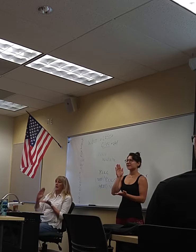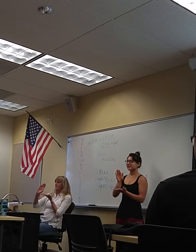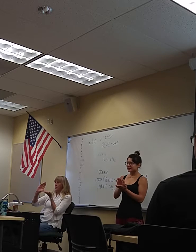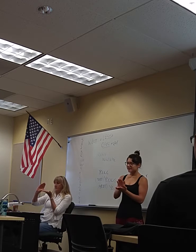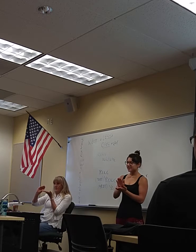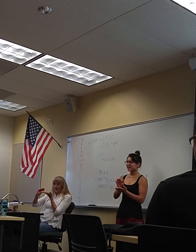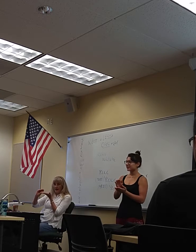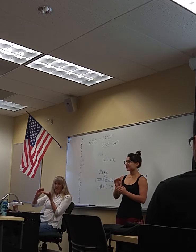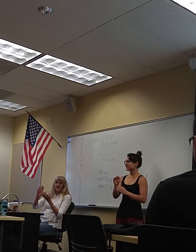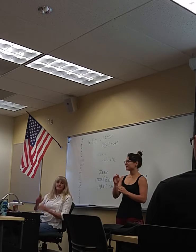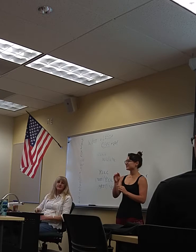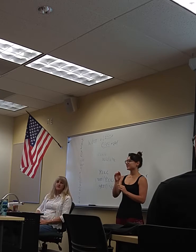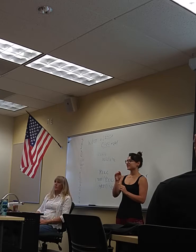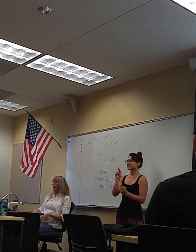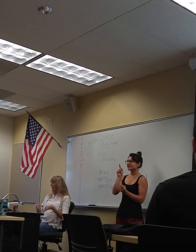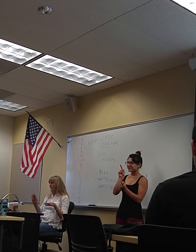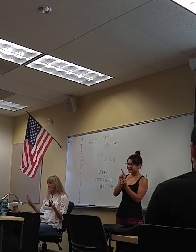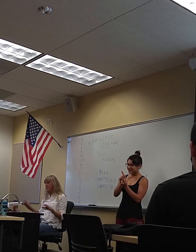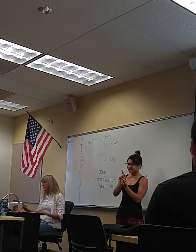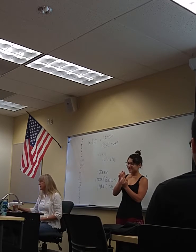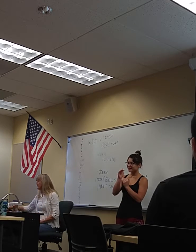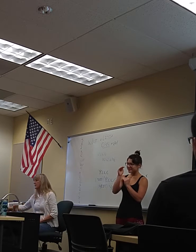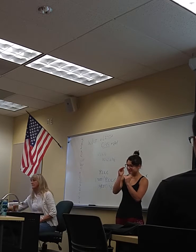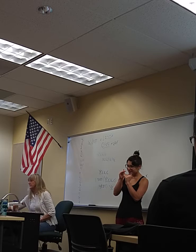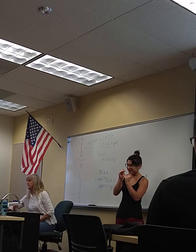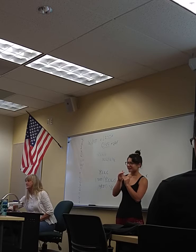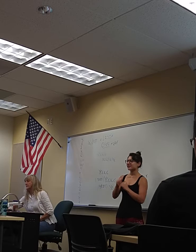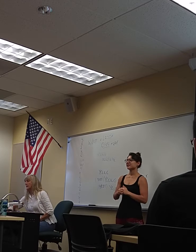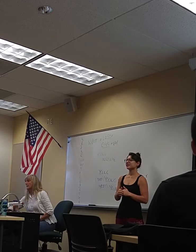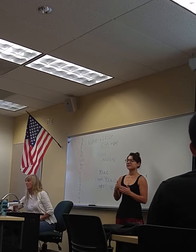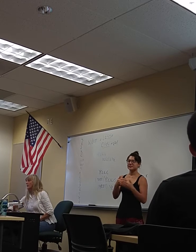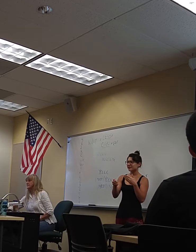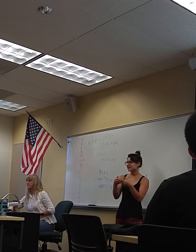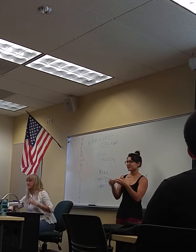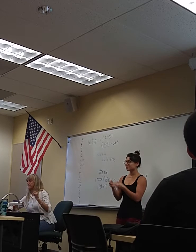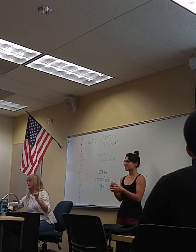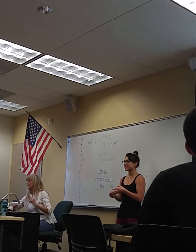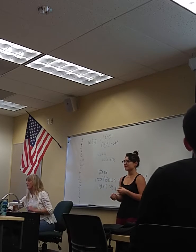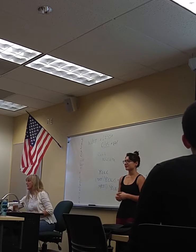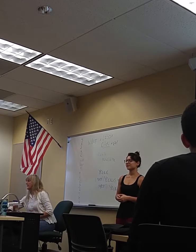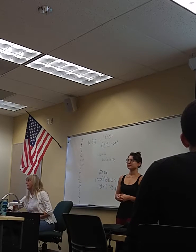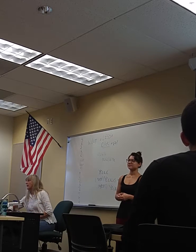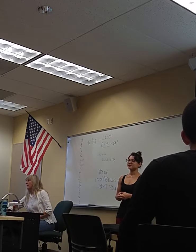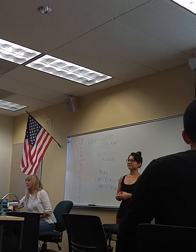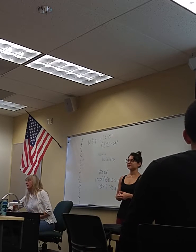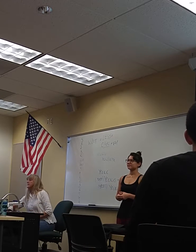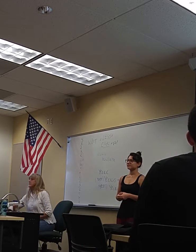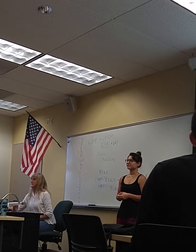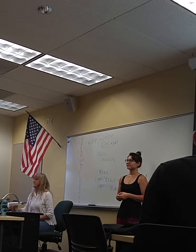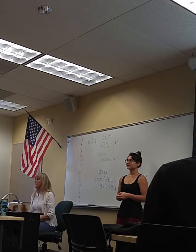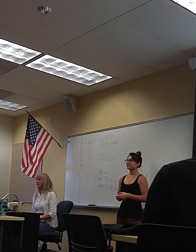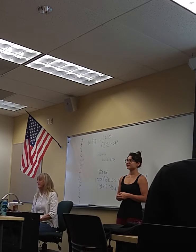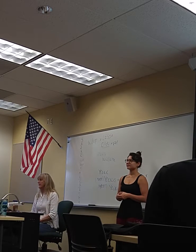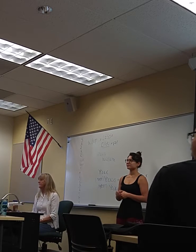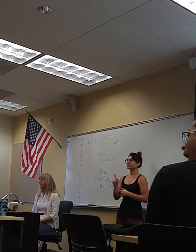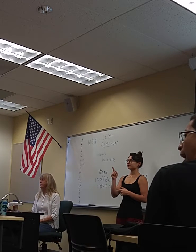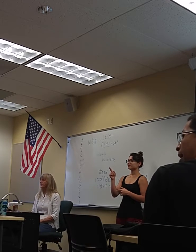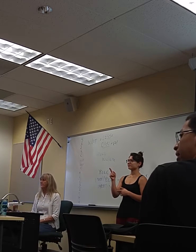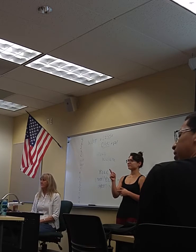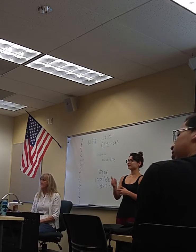You can do less, however you want to do it. There's not one particular way. Yes, Mariana? When I was